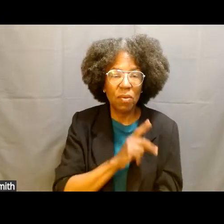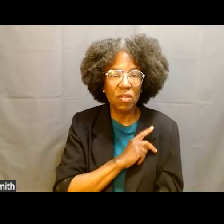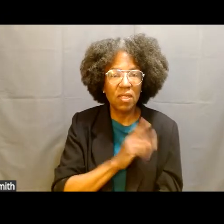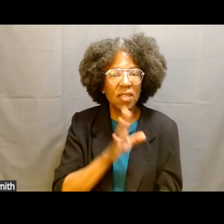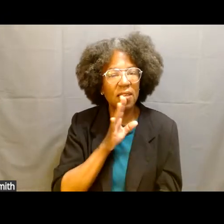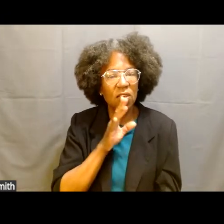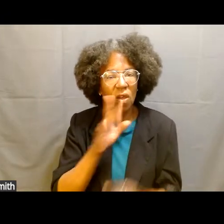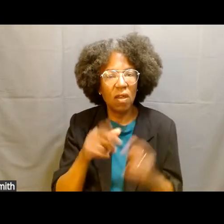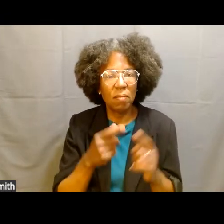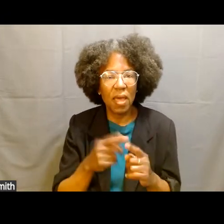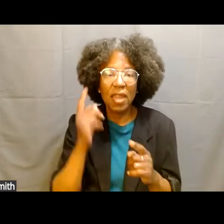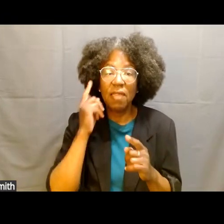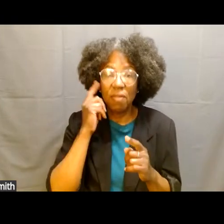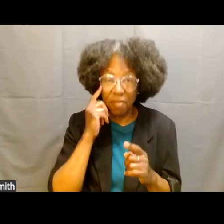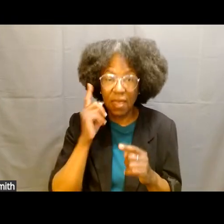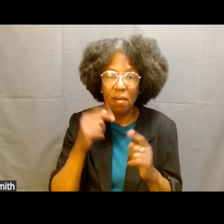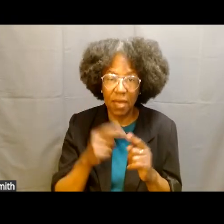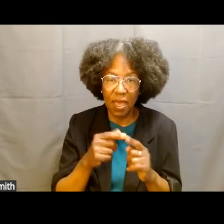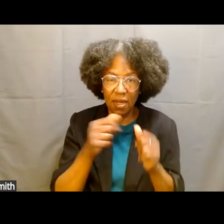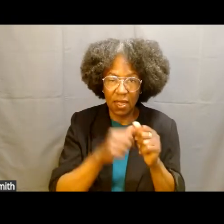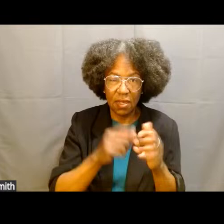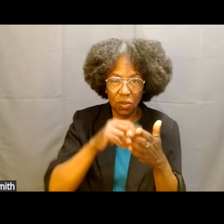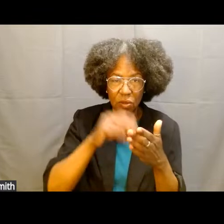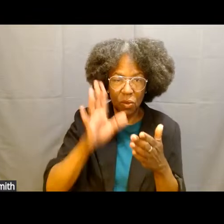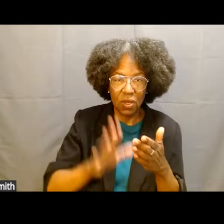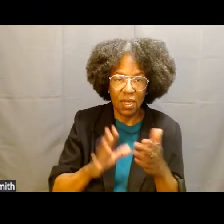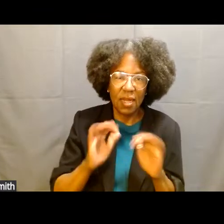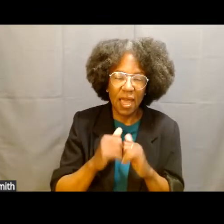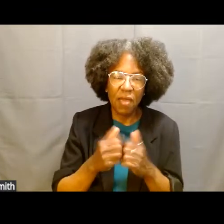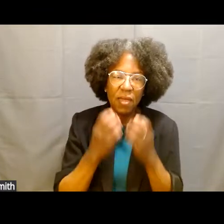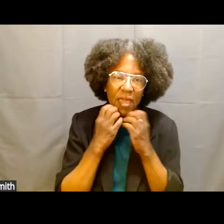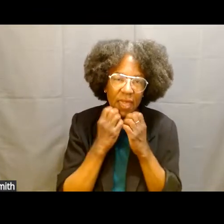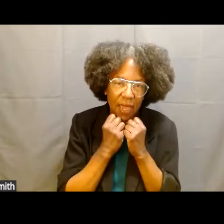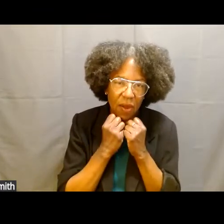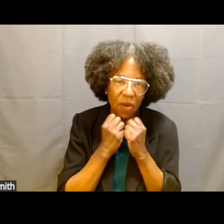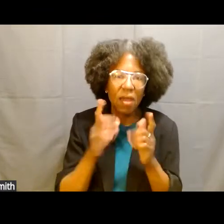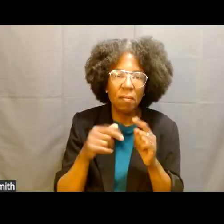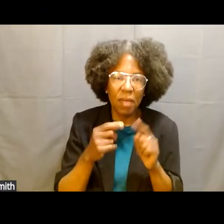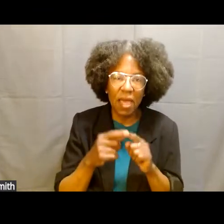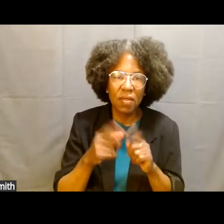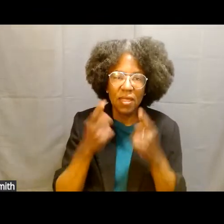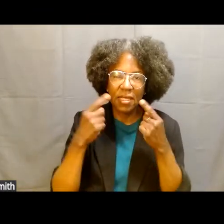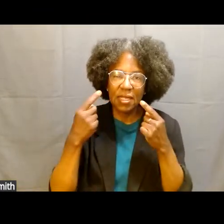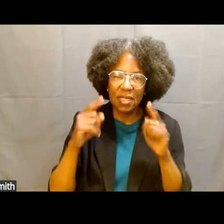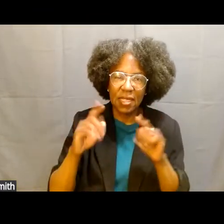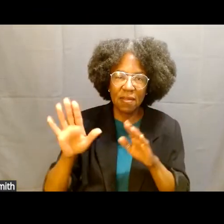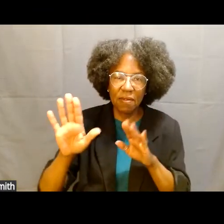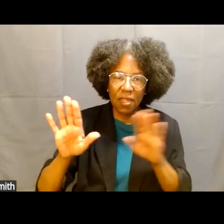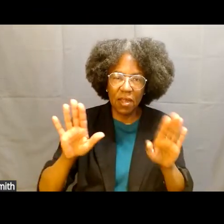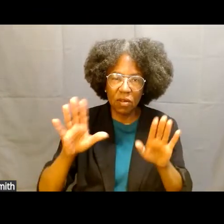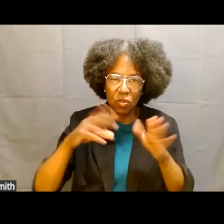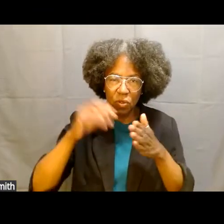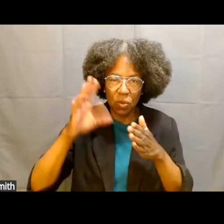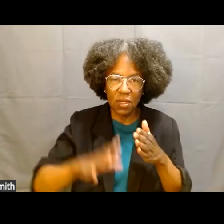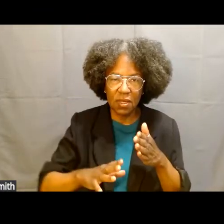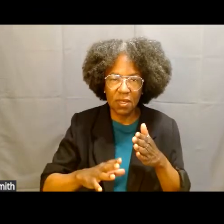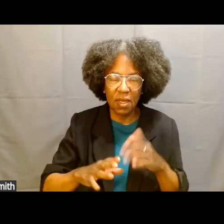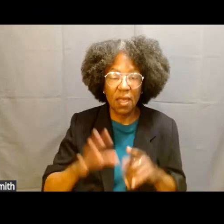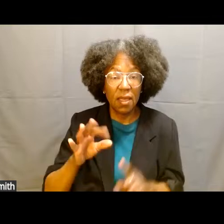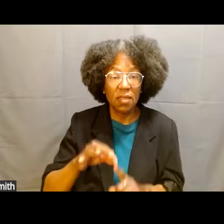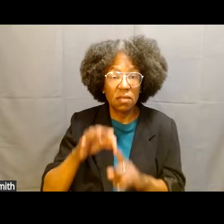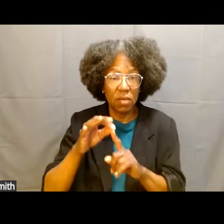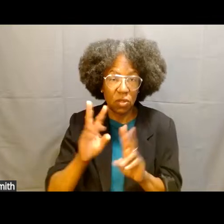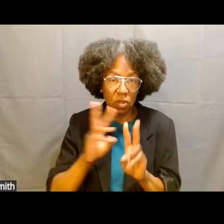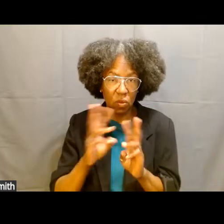about each student and how they care about the success of their students. And this was especially true in the workshop that I